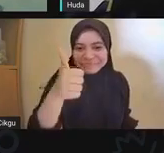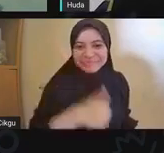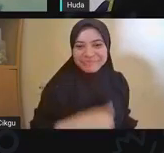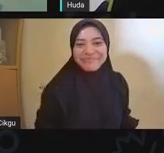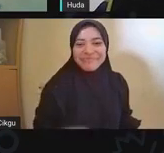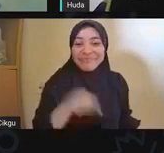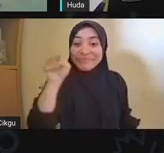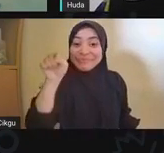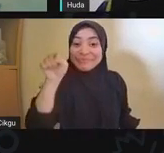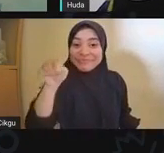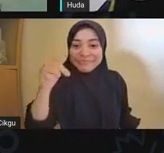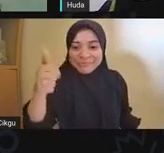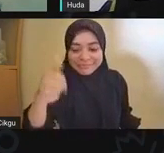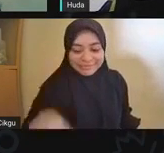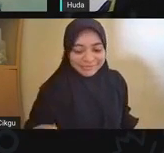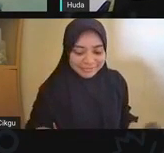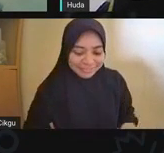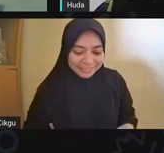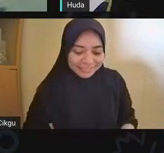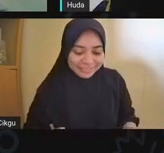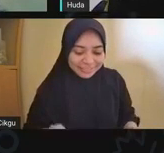Helicopter.